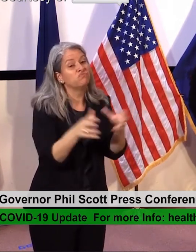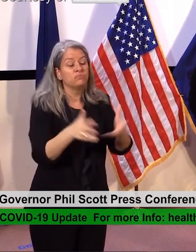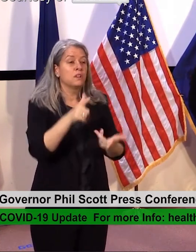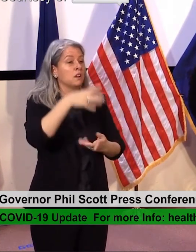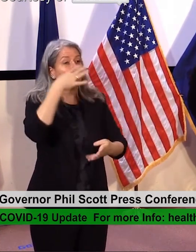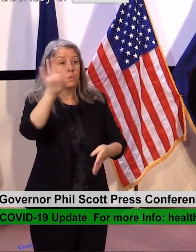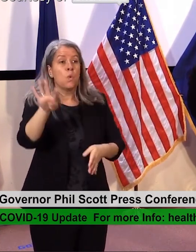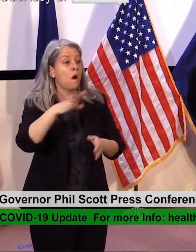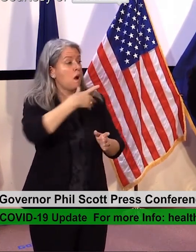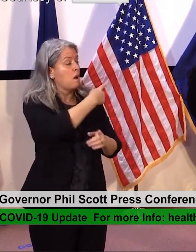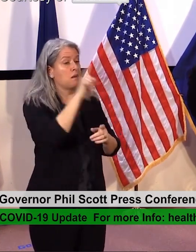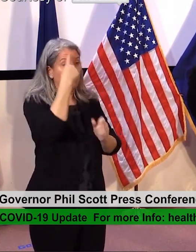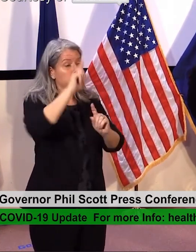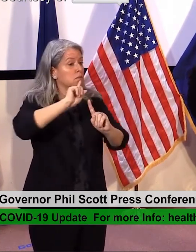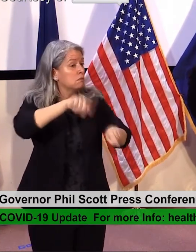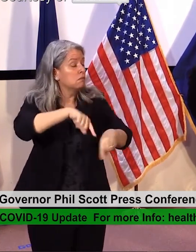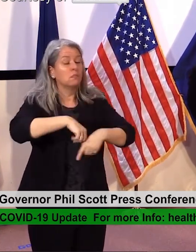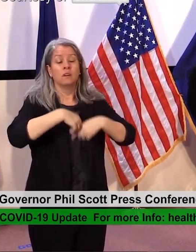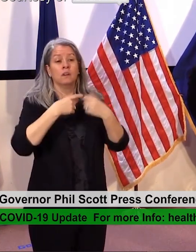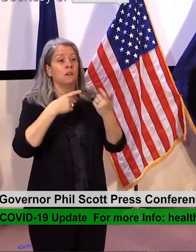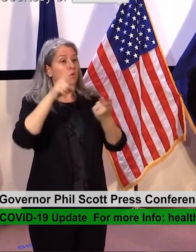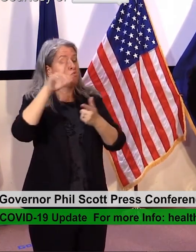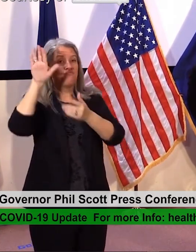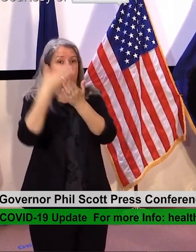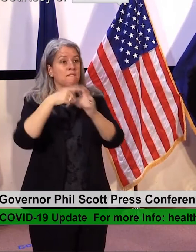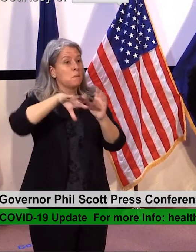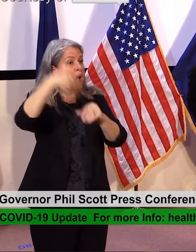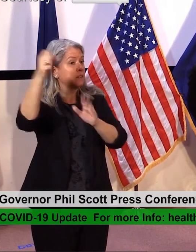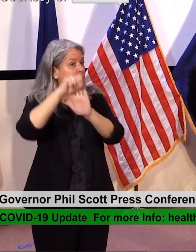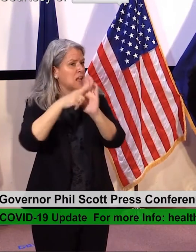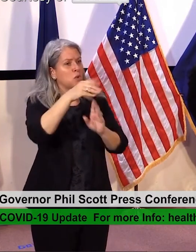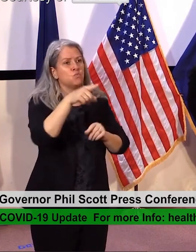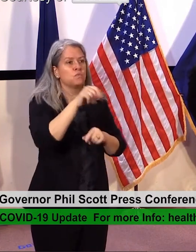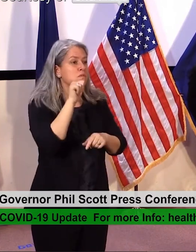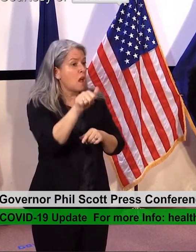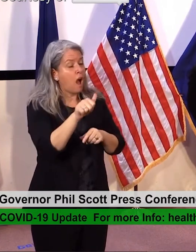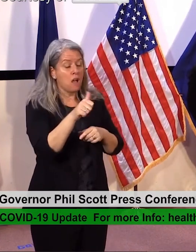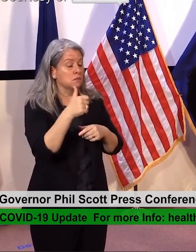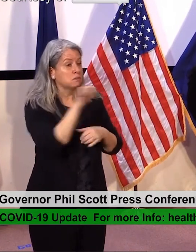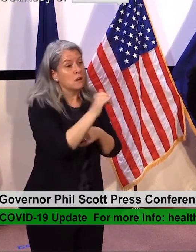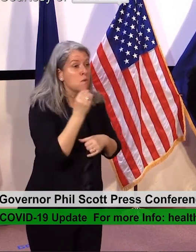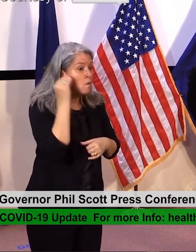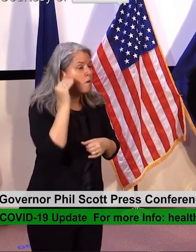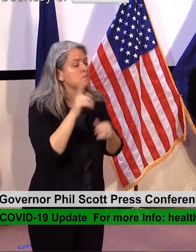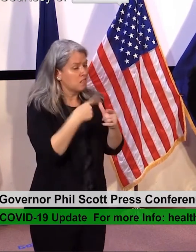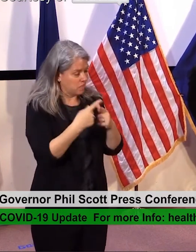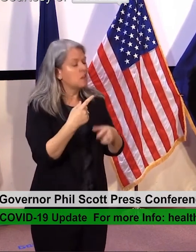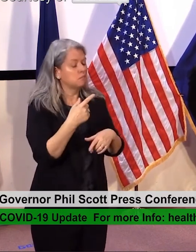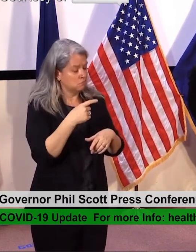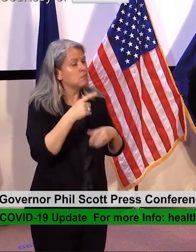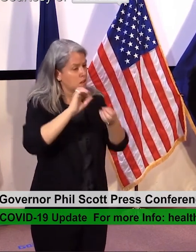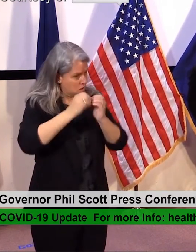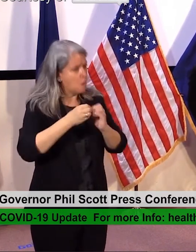paying attention to the guidance that's been given by the CDC and the executive orders, the burn rates will go up, the number of cases will go